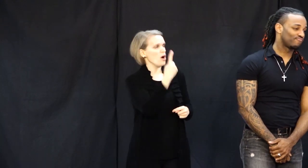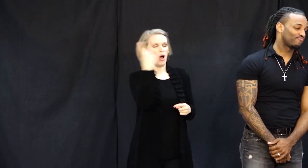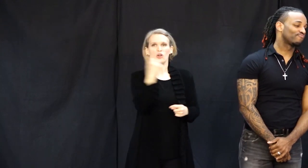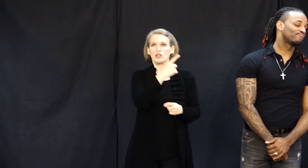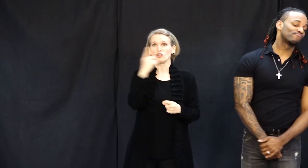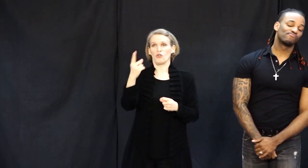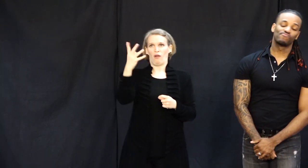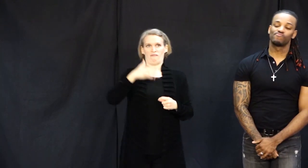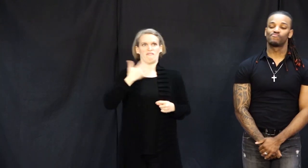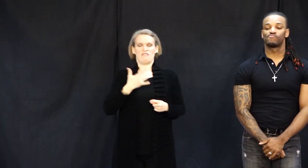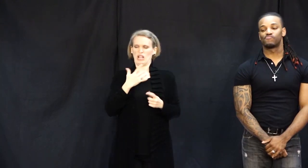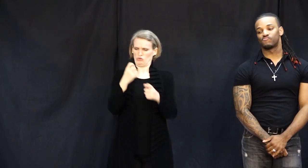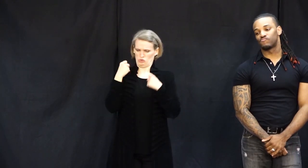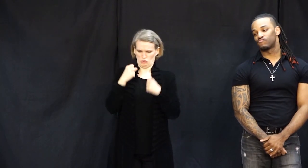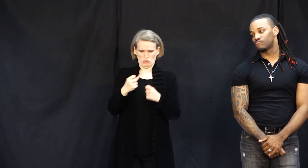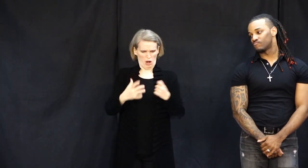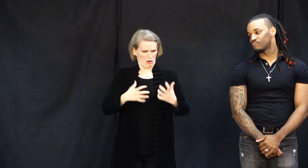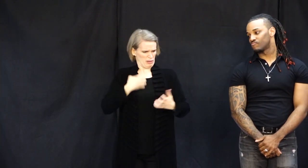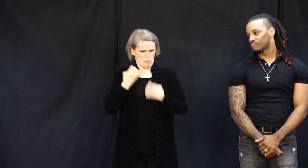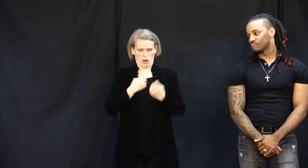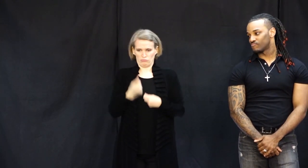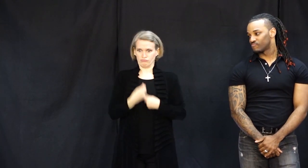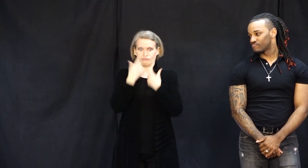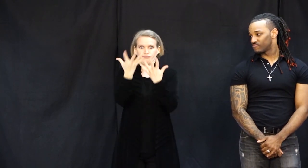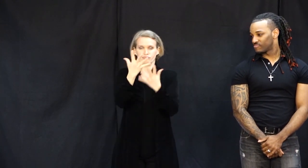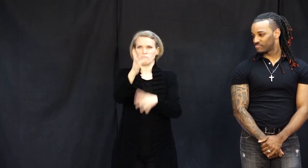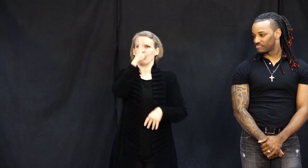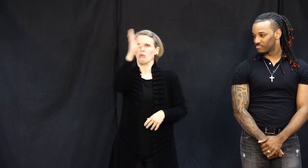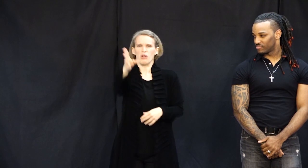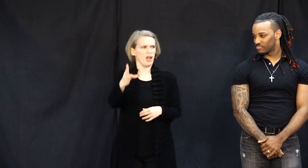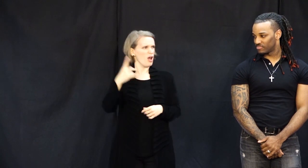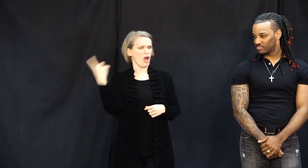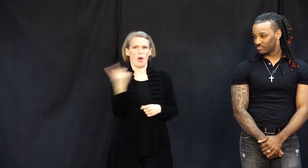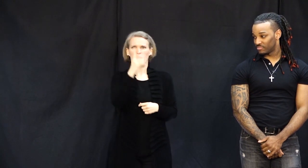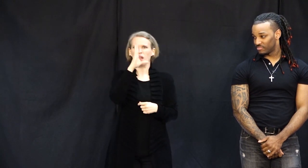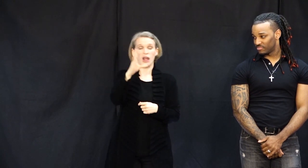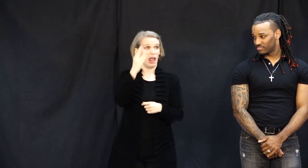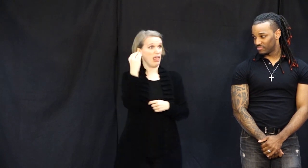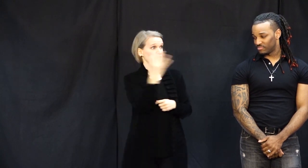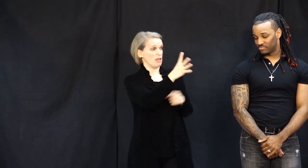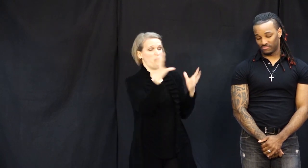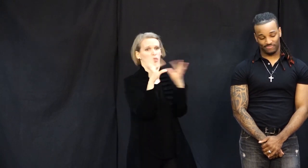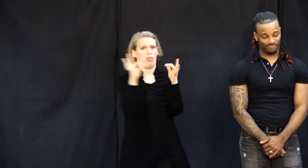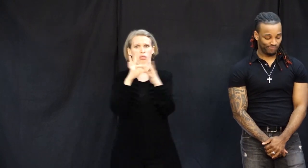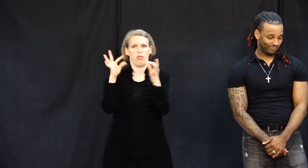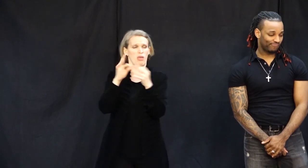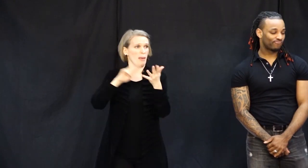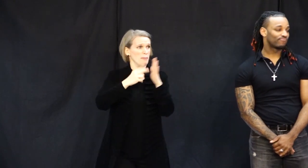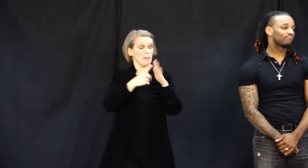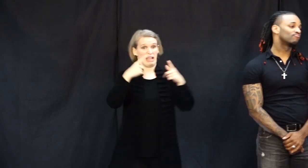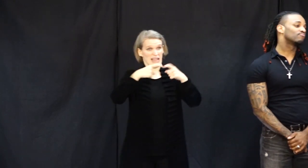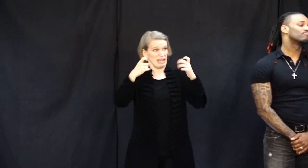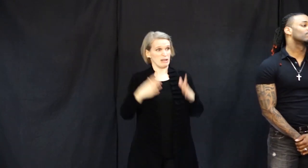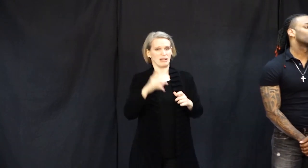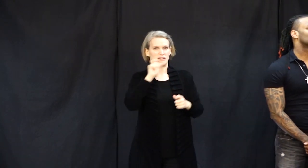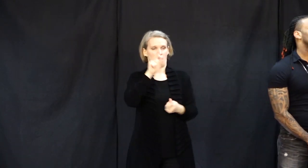what you believe? Why do you always say what you believe? Every proclamation guarantees free ammunition for